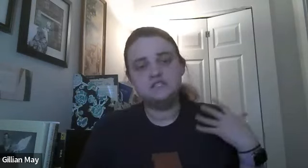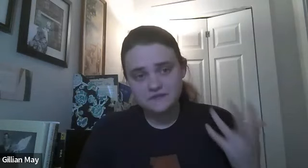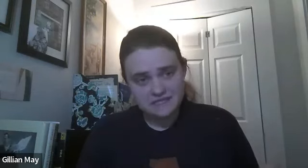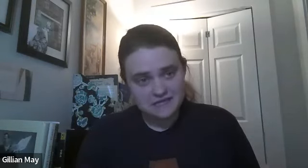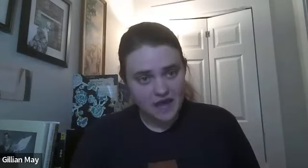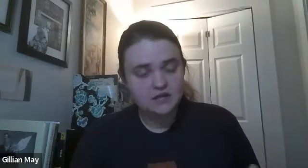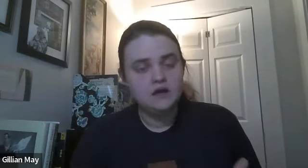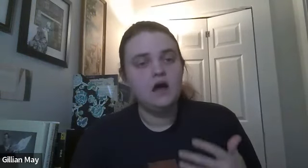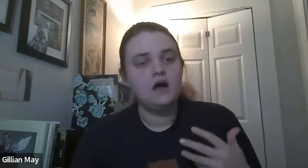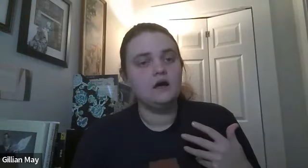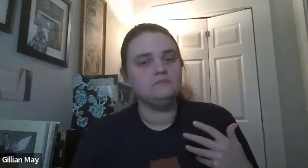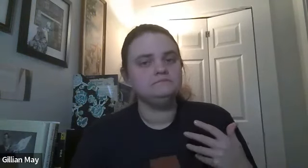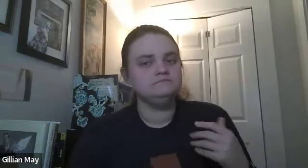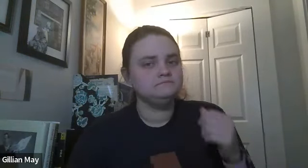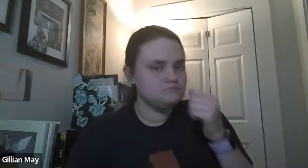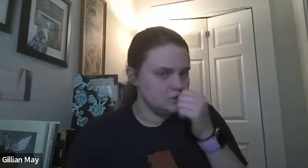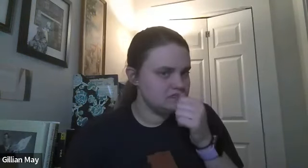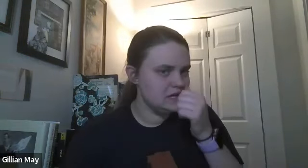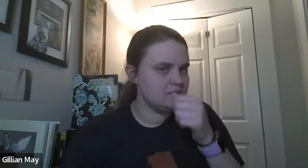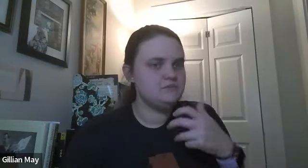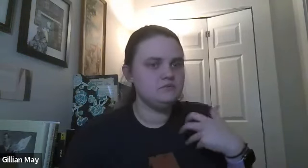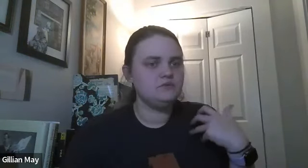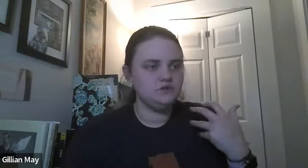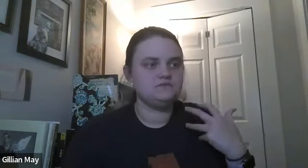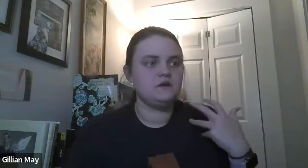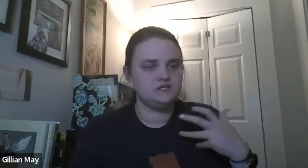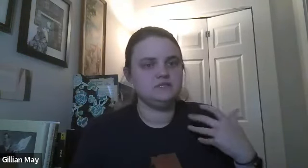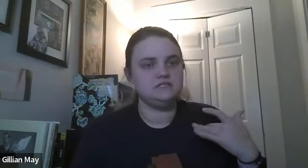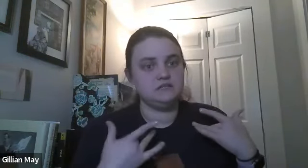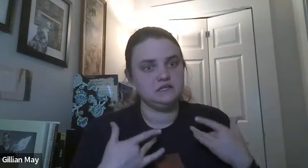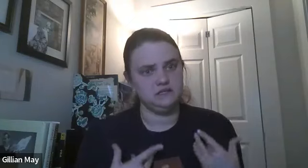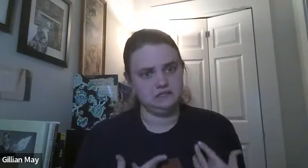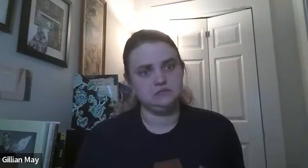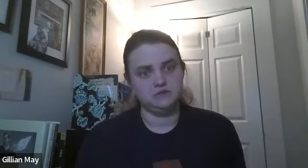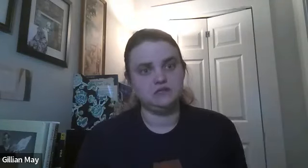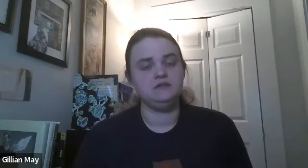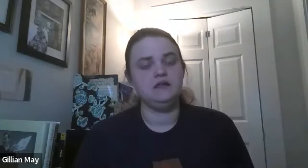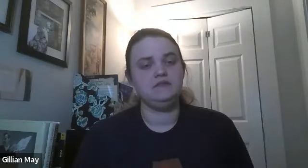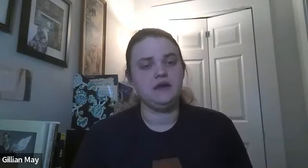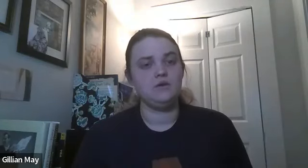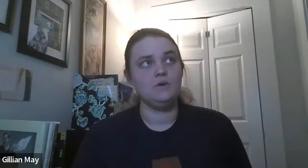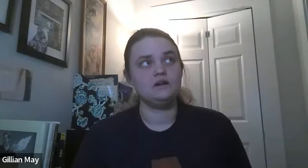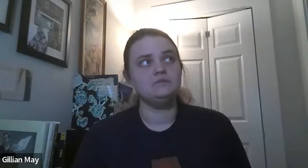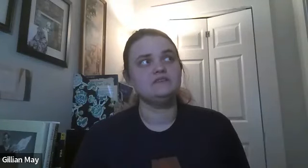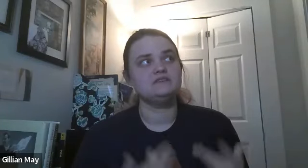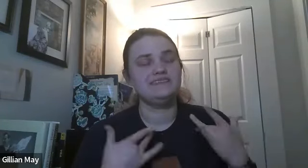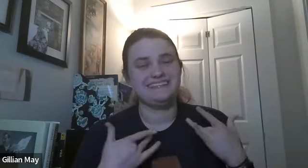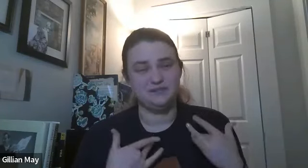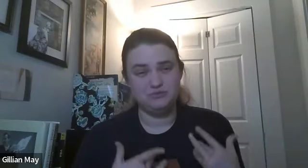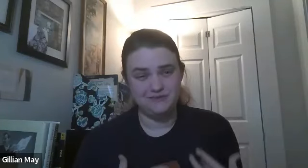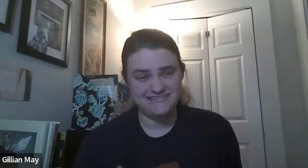if you see that, most time people will use it for actually being serious. Like it's really like that. Or it could be they're saying that's